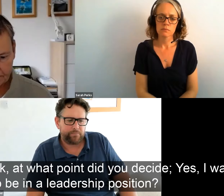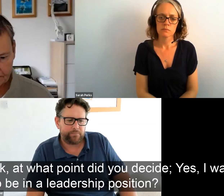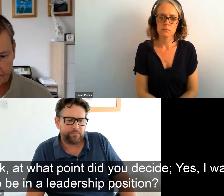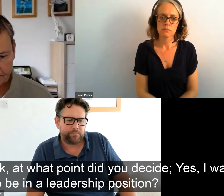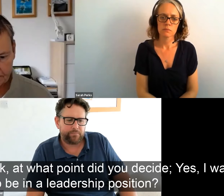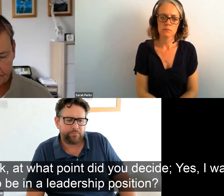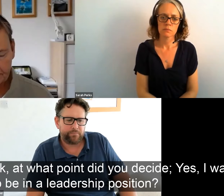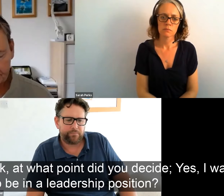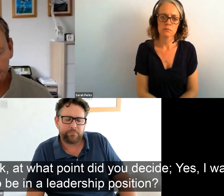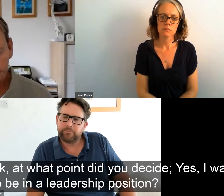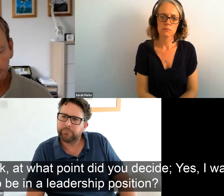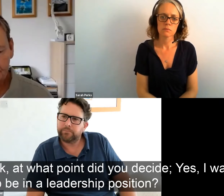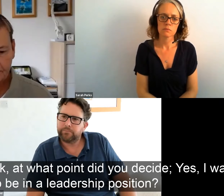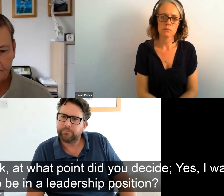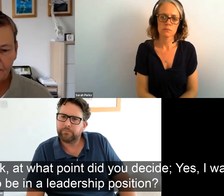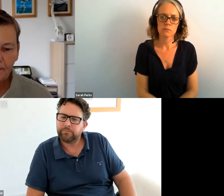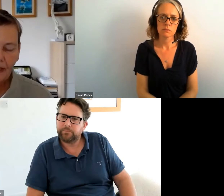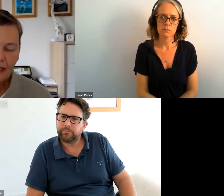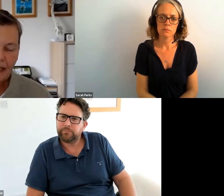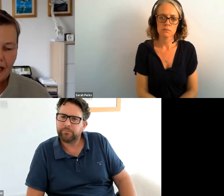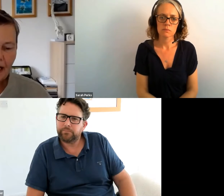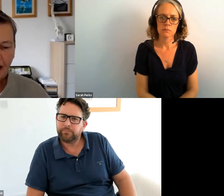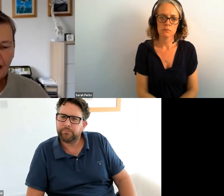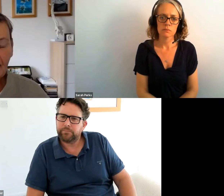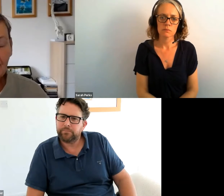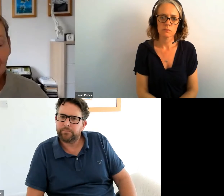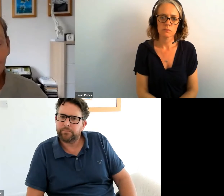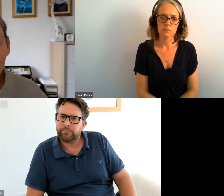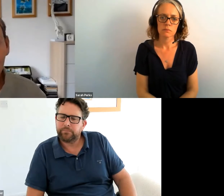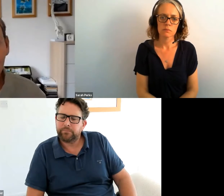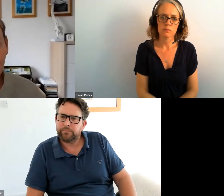in a leadership position?